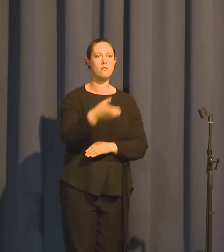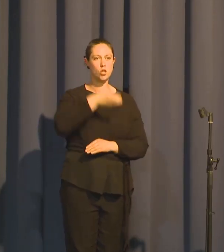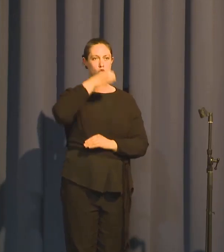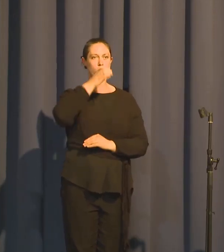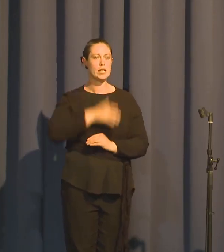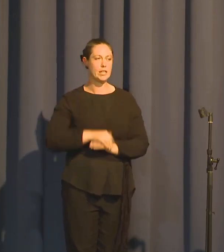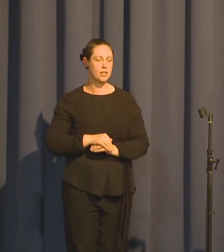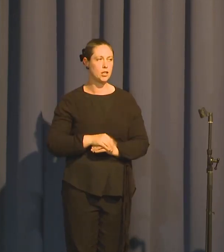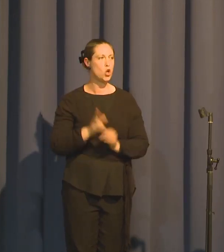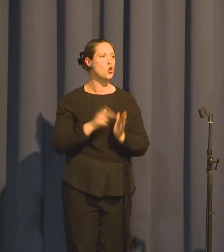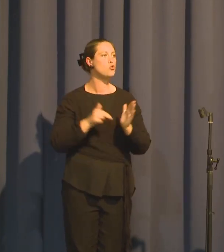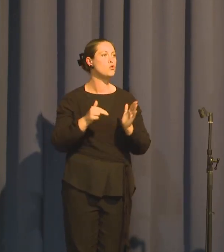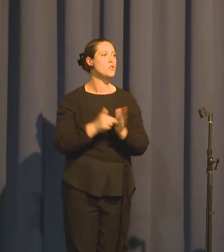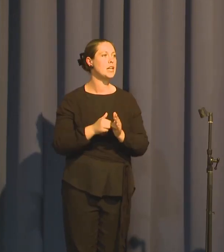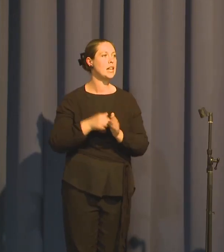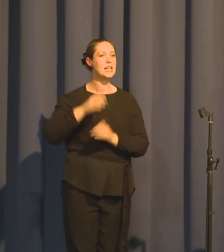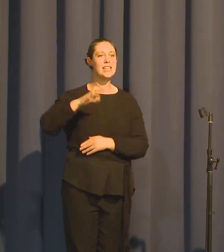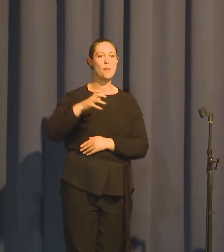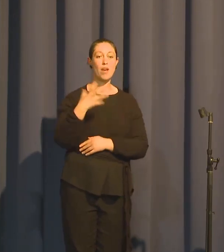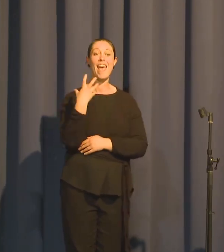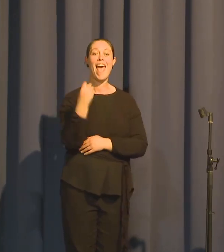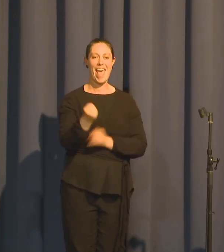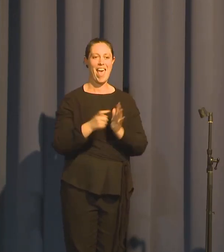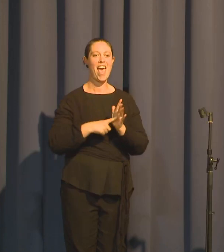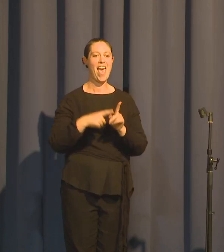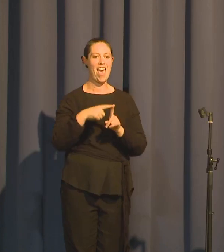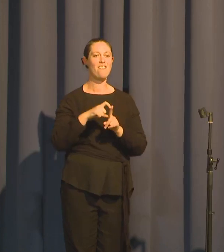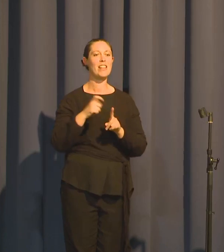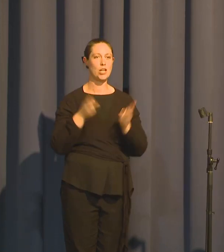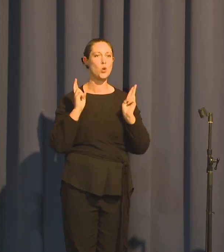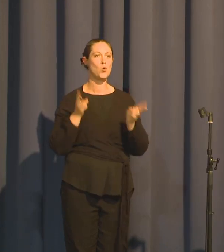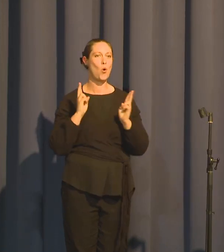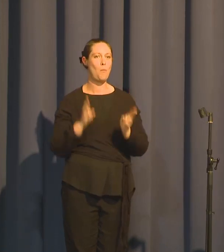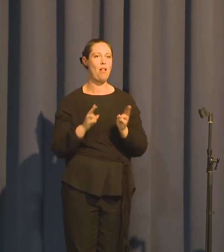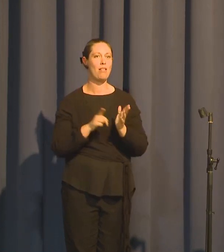tapware within New Zealand typically does contain lead,